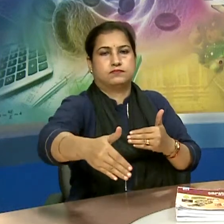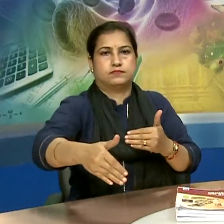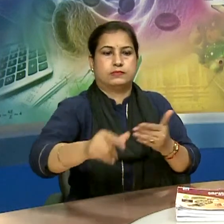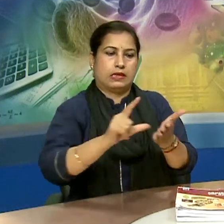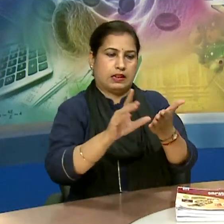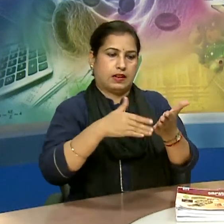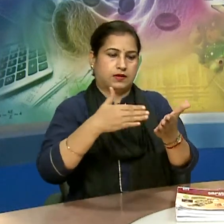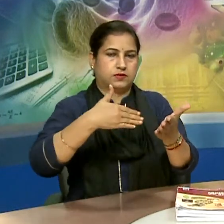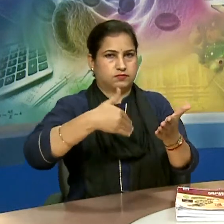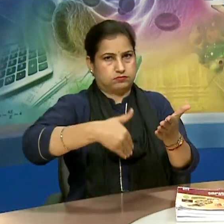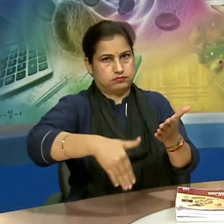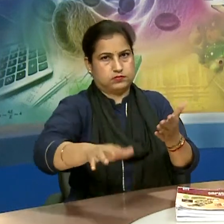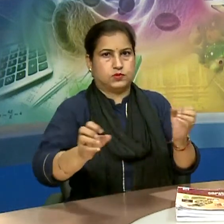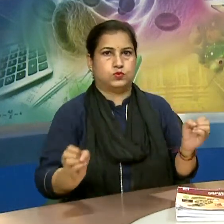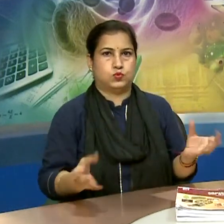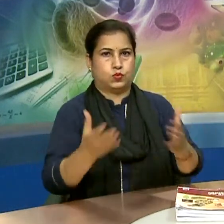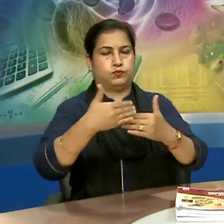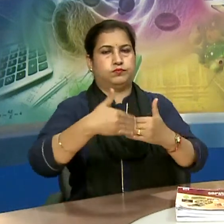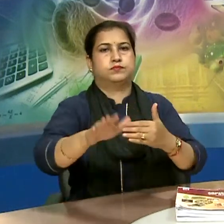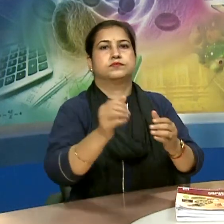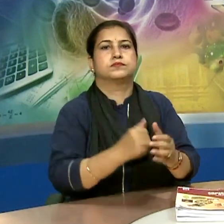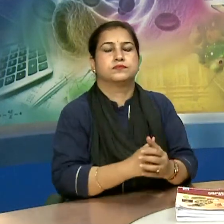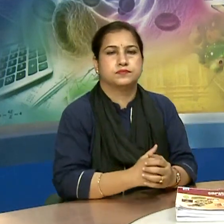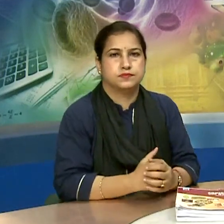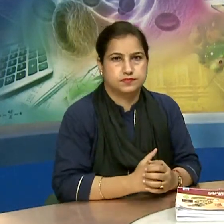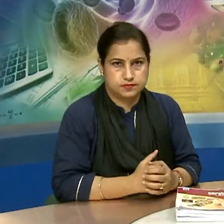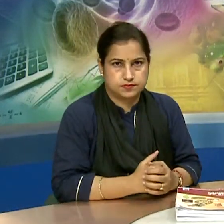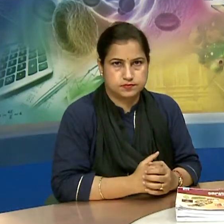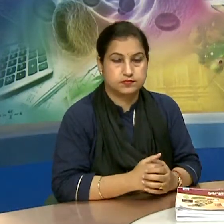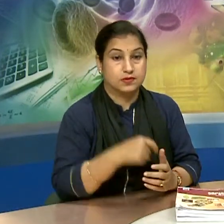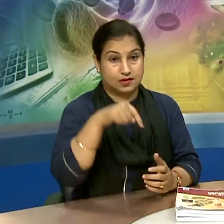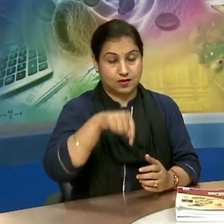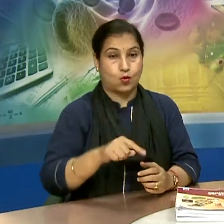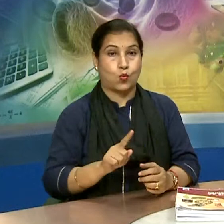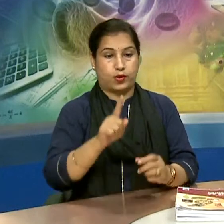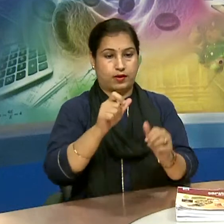Now, let's do one activity.